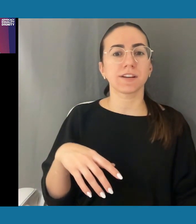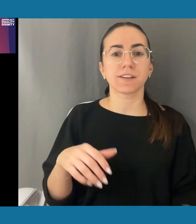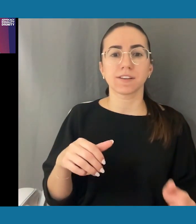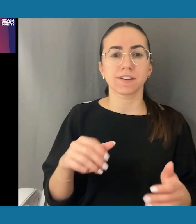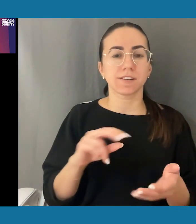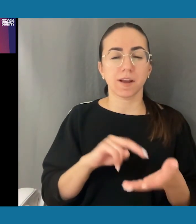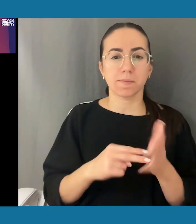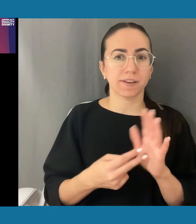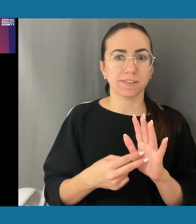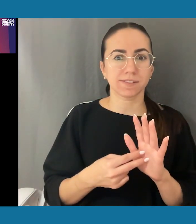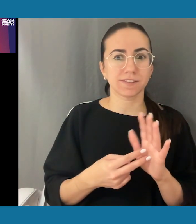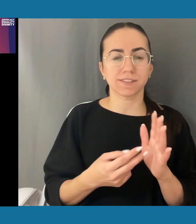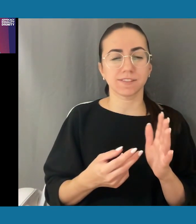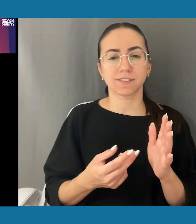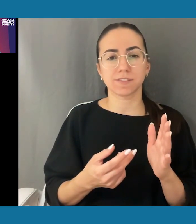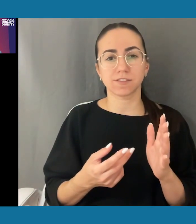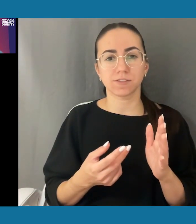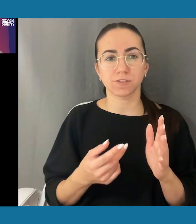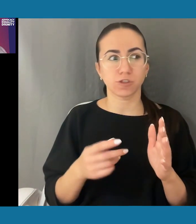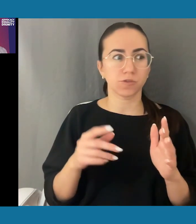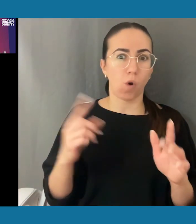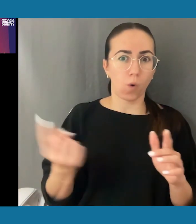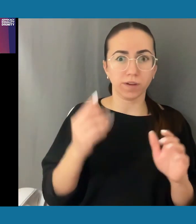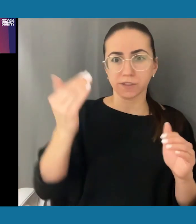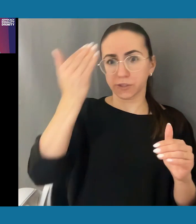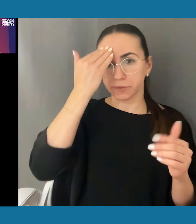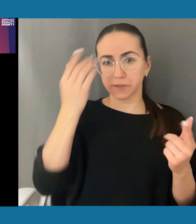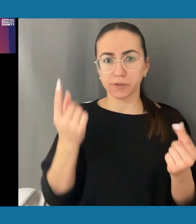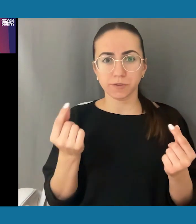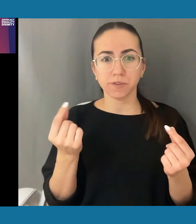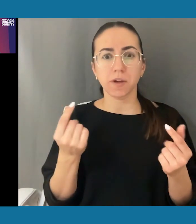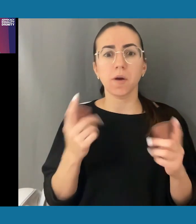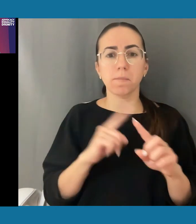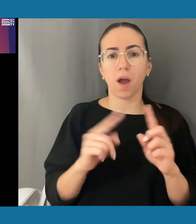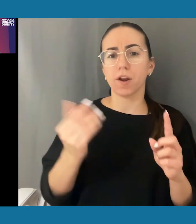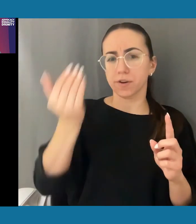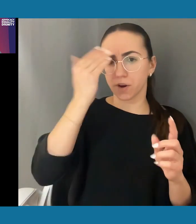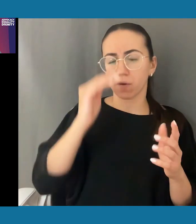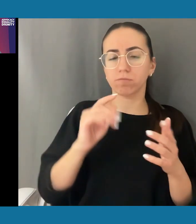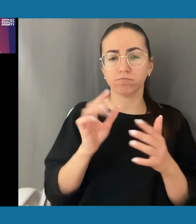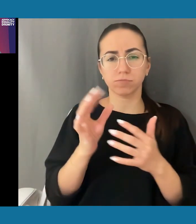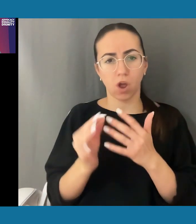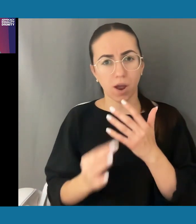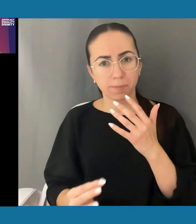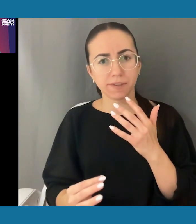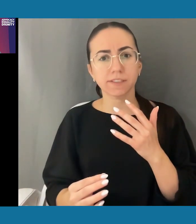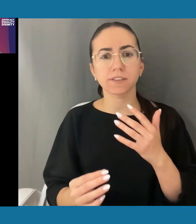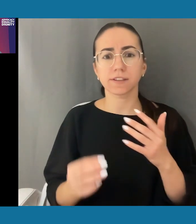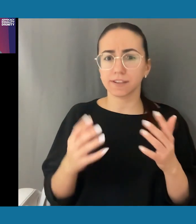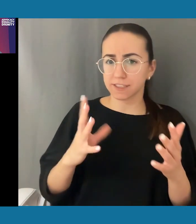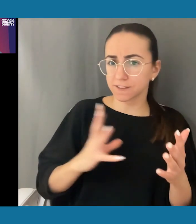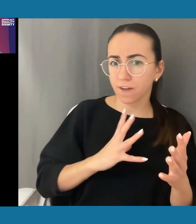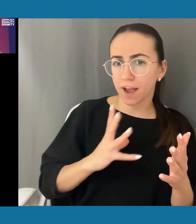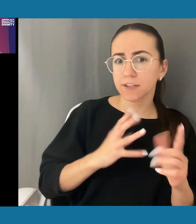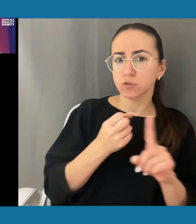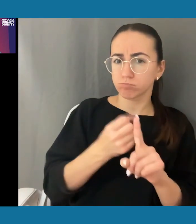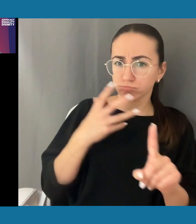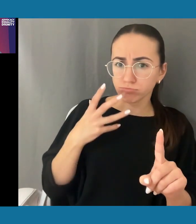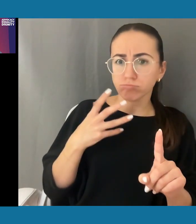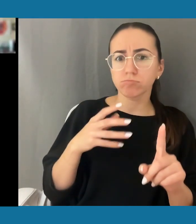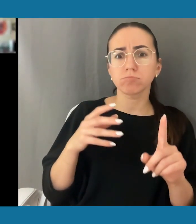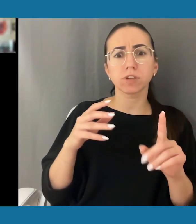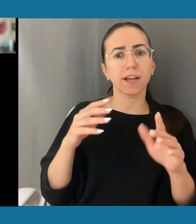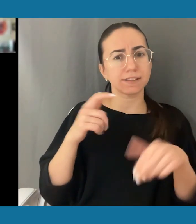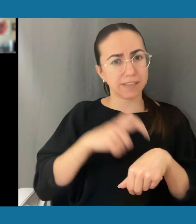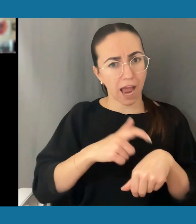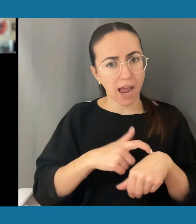The moment an option presents itself, you know, it's okay to be deliberate and it's okay to take time and make the decision carefully.